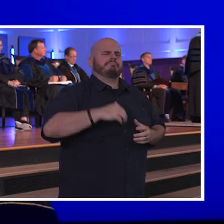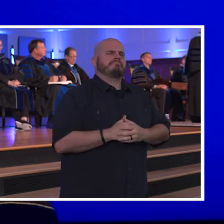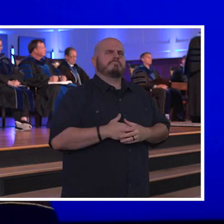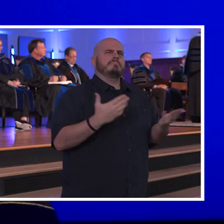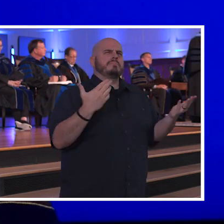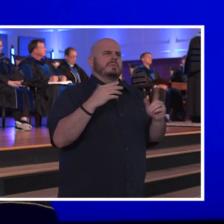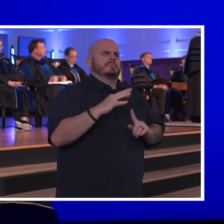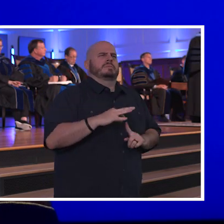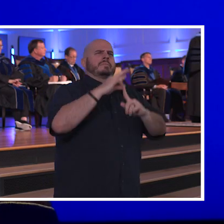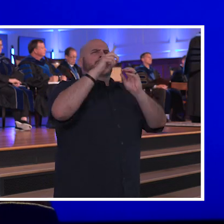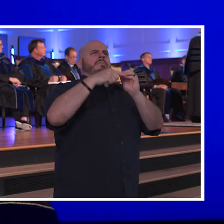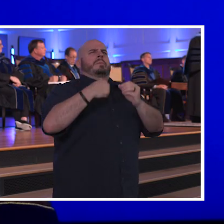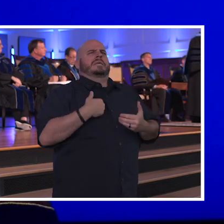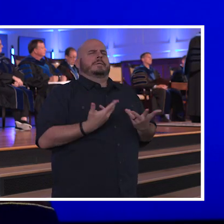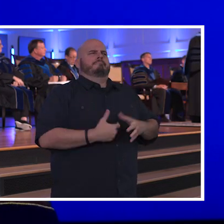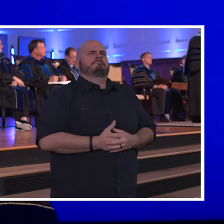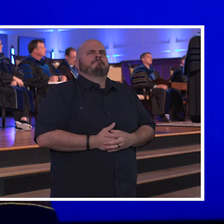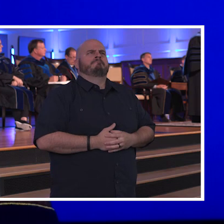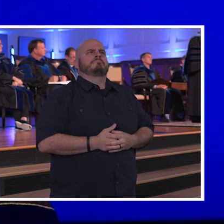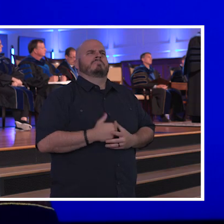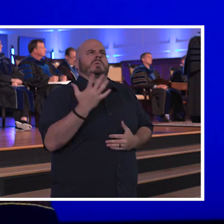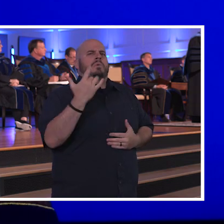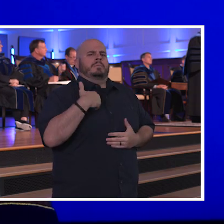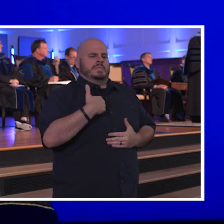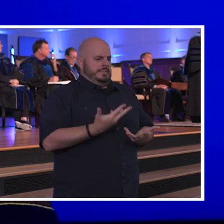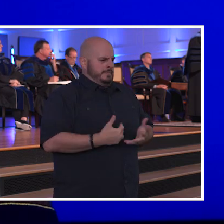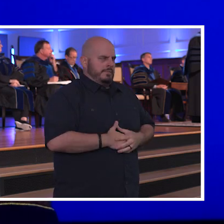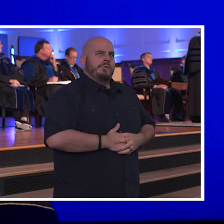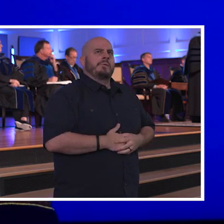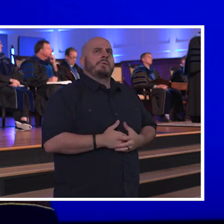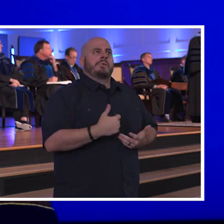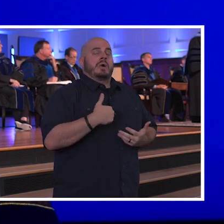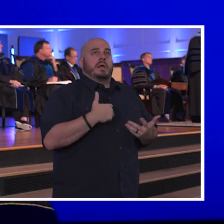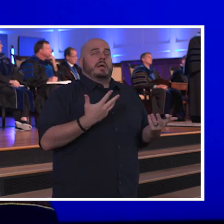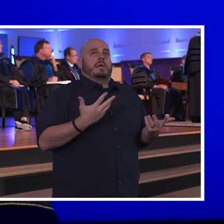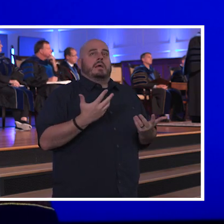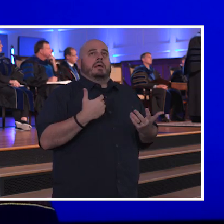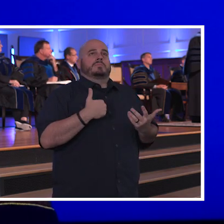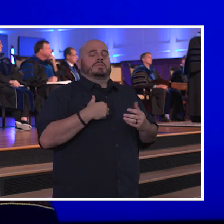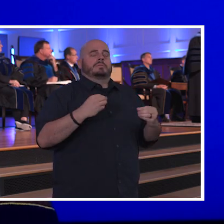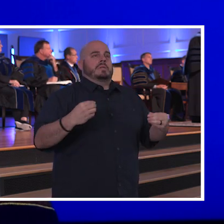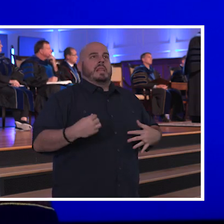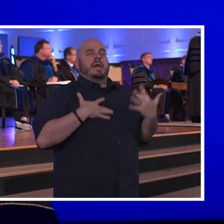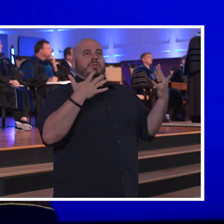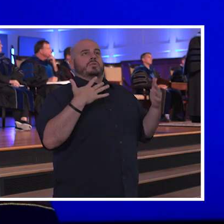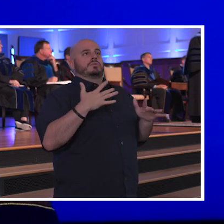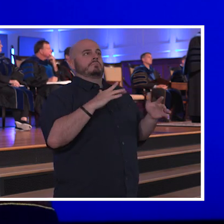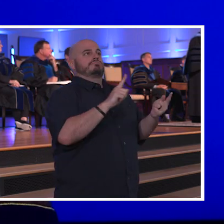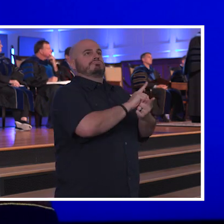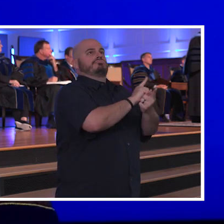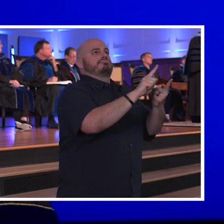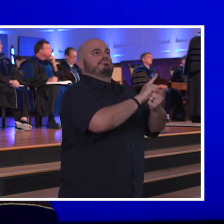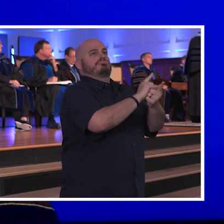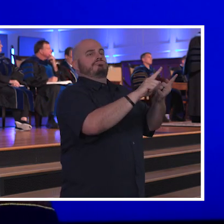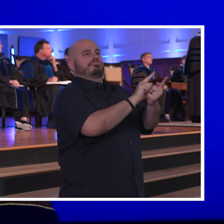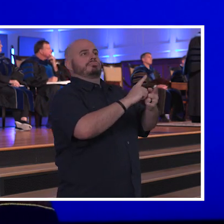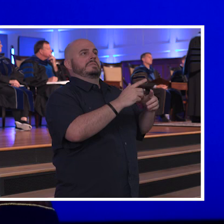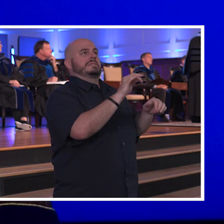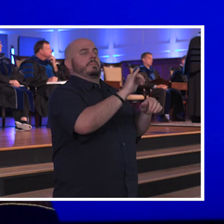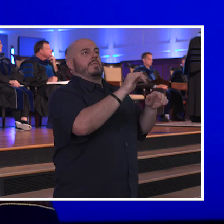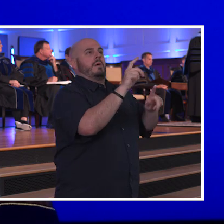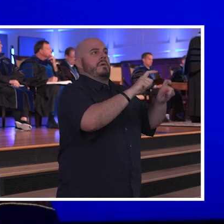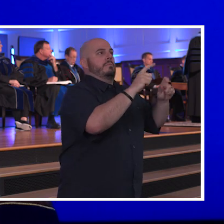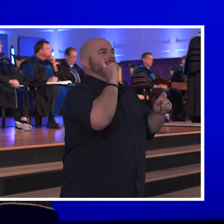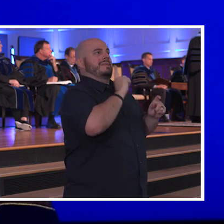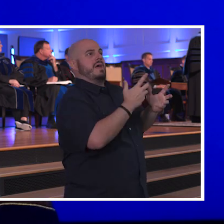me? Why me? I am just simply delighted to reach other people of like language and experience. The deaf world is a